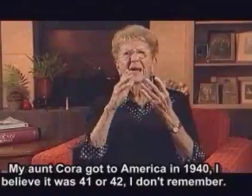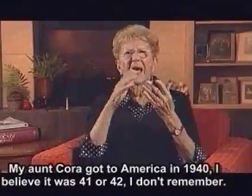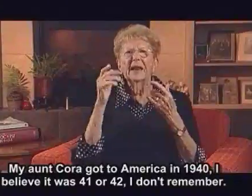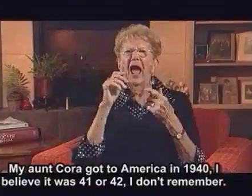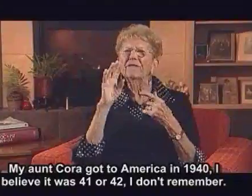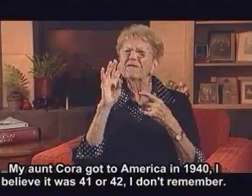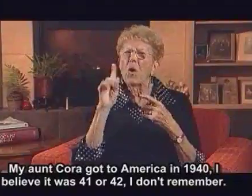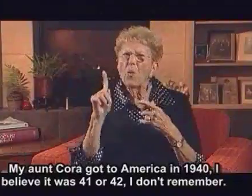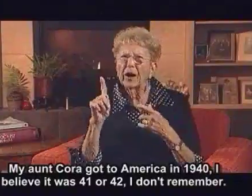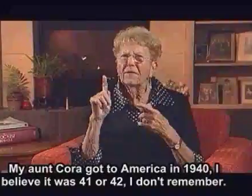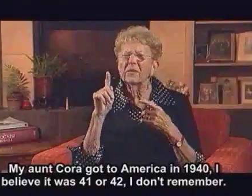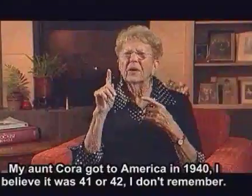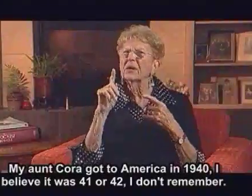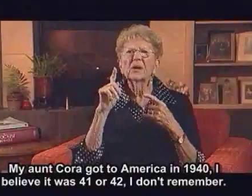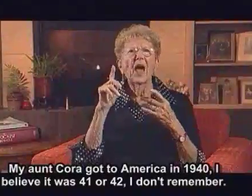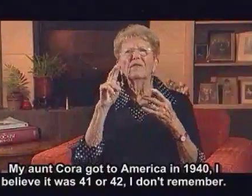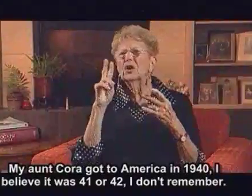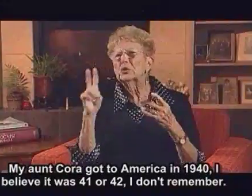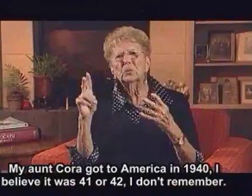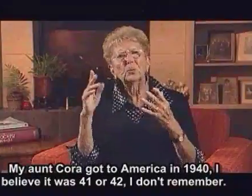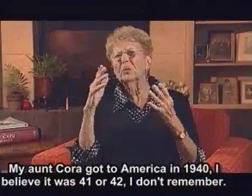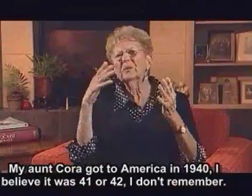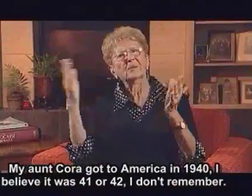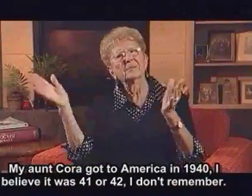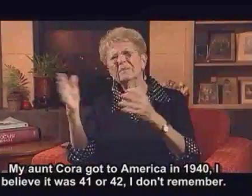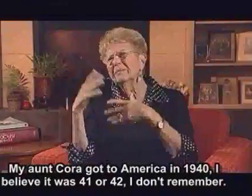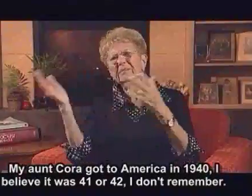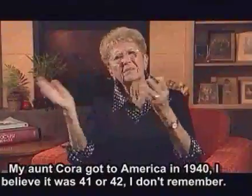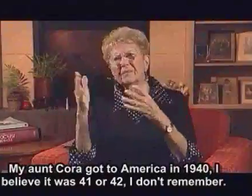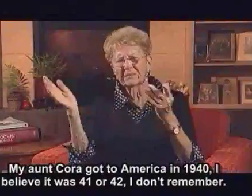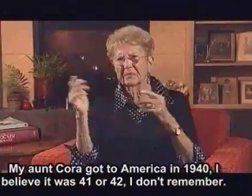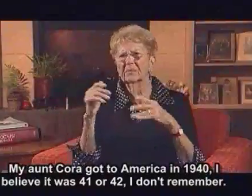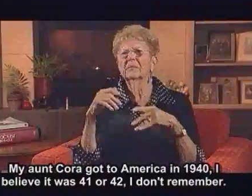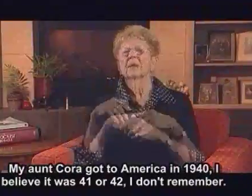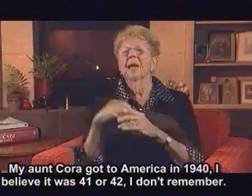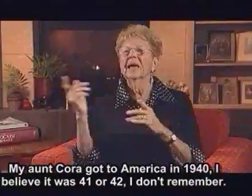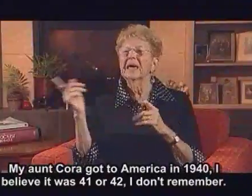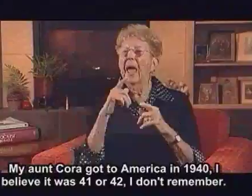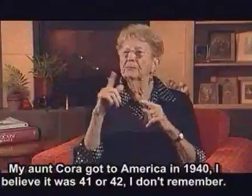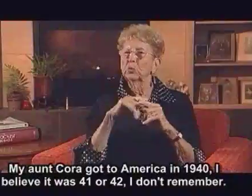1940. I believe it was 41 or 42. I don't remember.